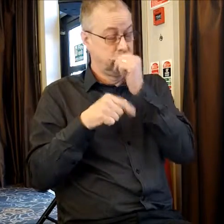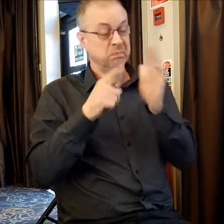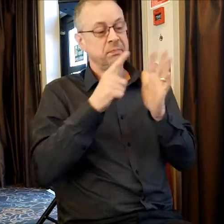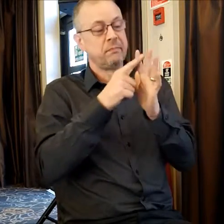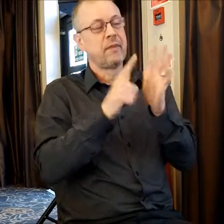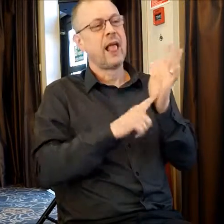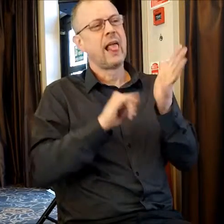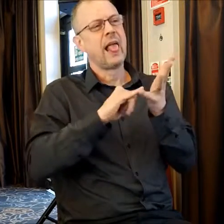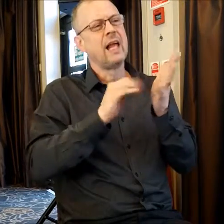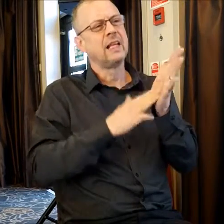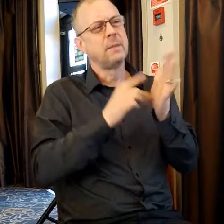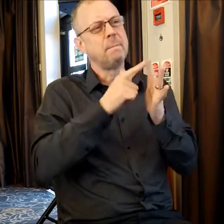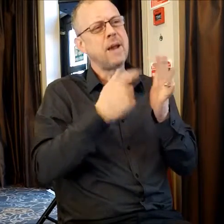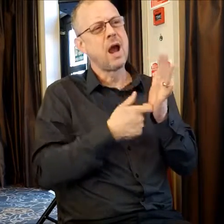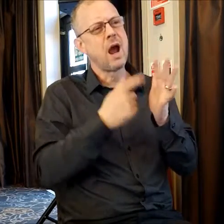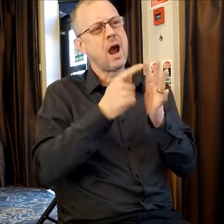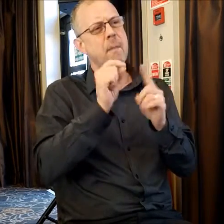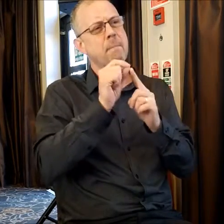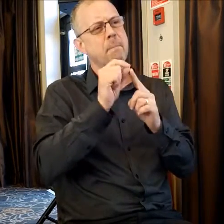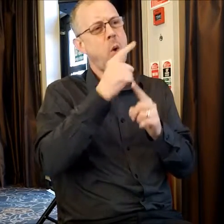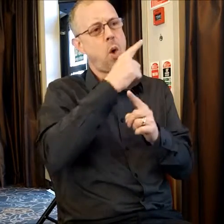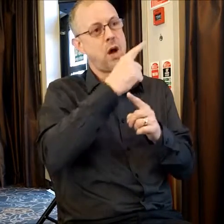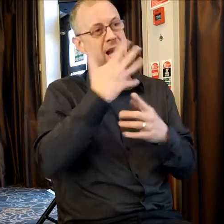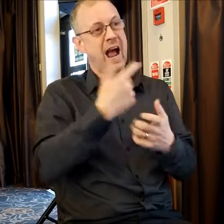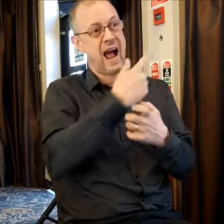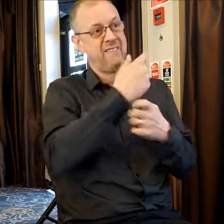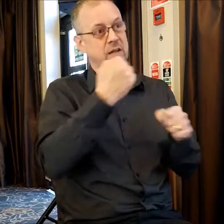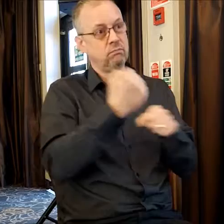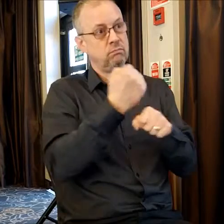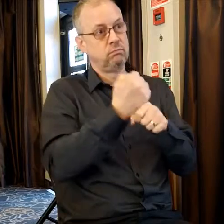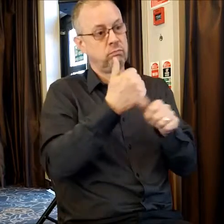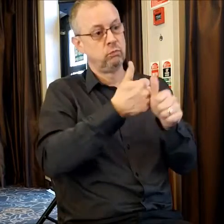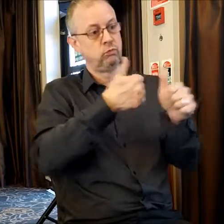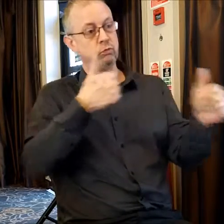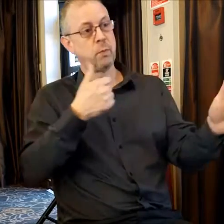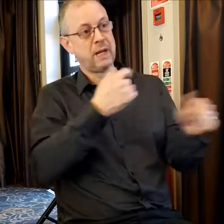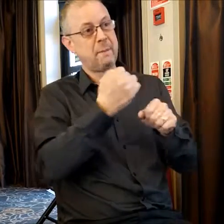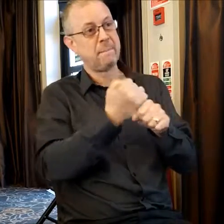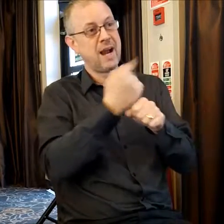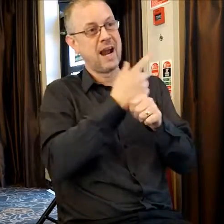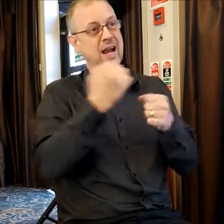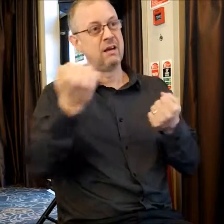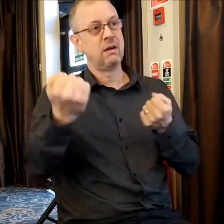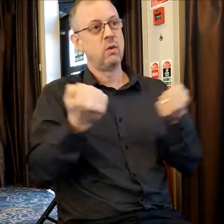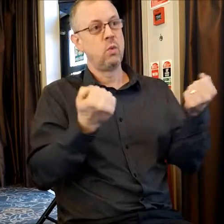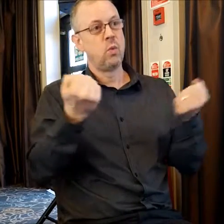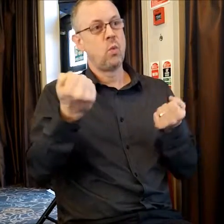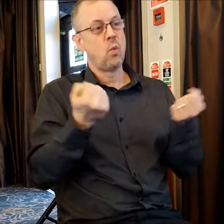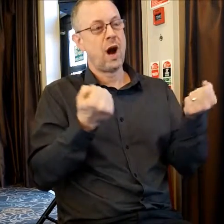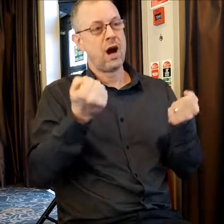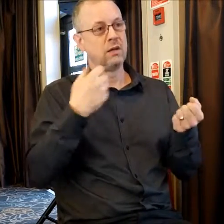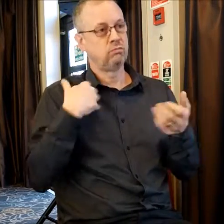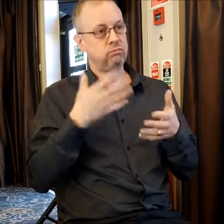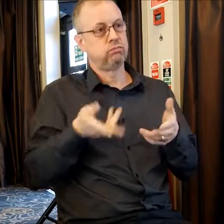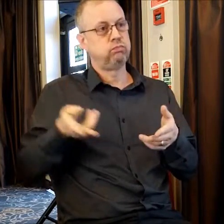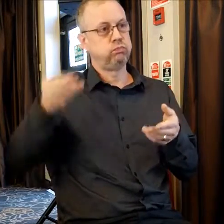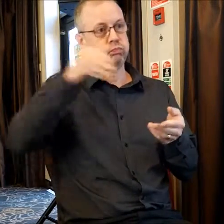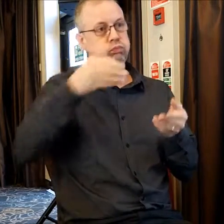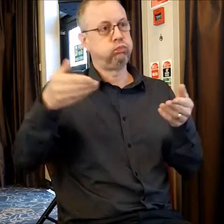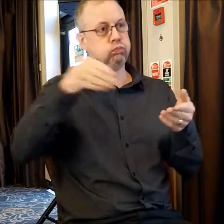often see the trucks going out to the asphalt plants here. Really easy chain of supply. If somebody needs product, they call up, the next